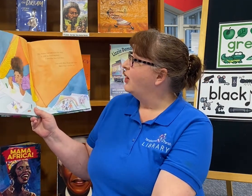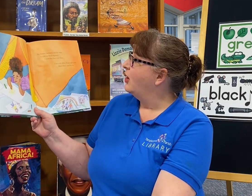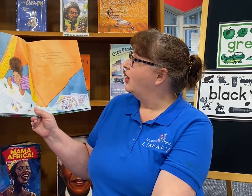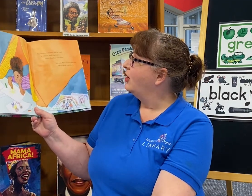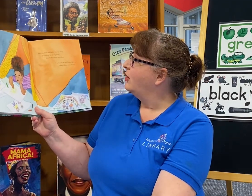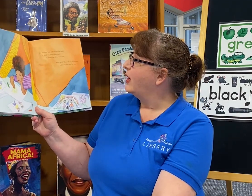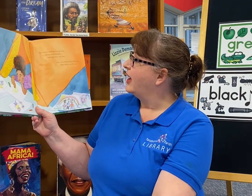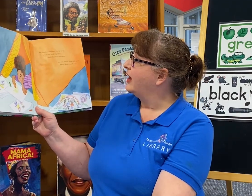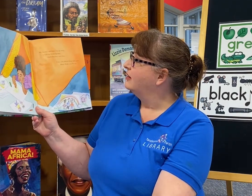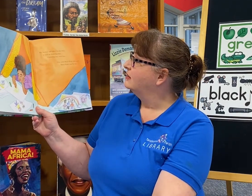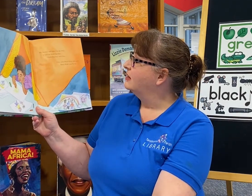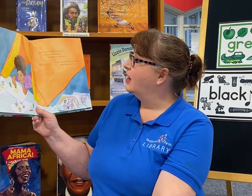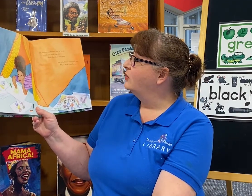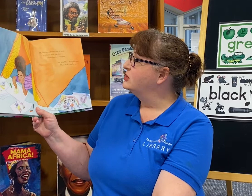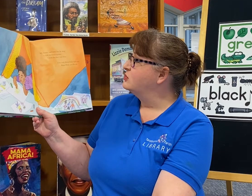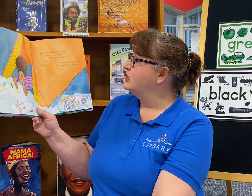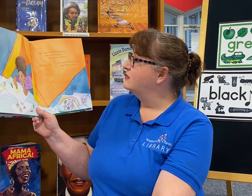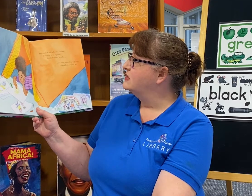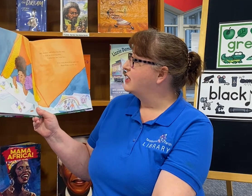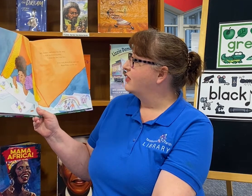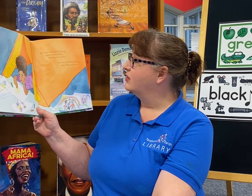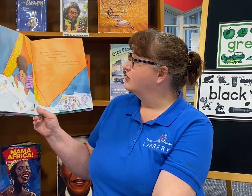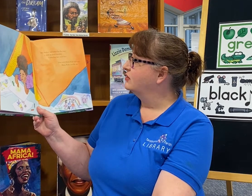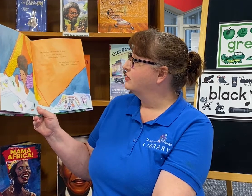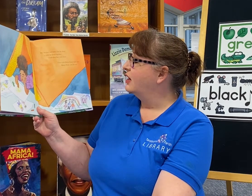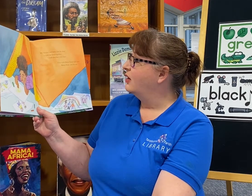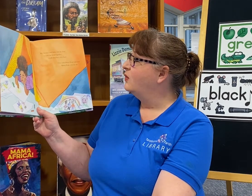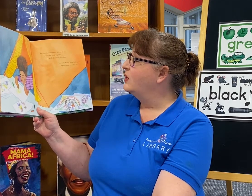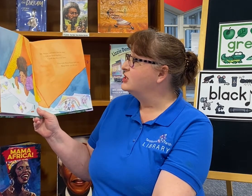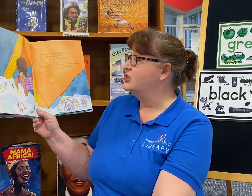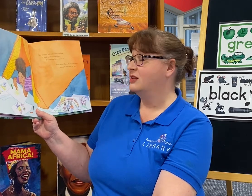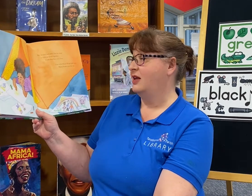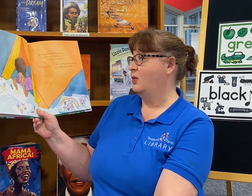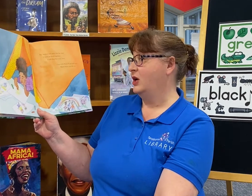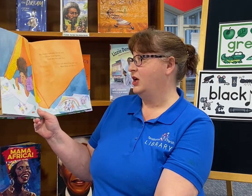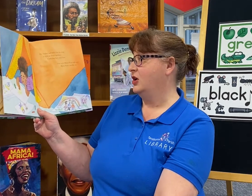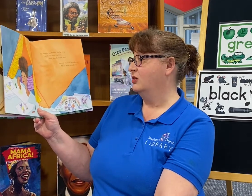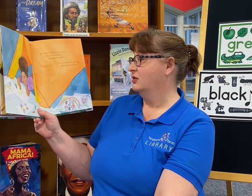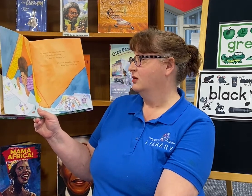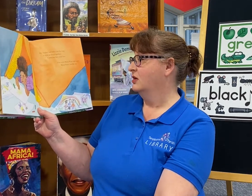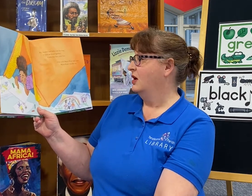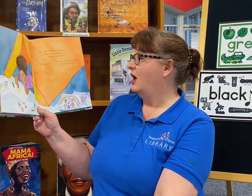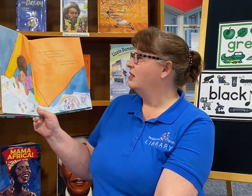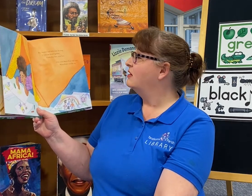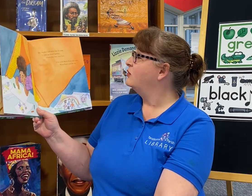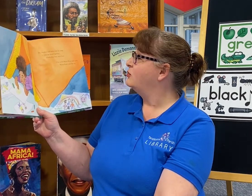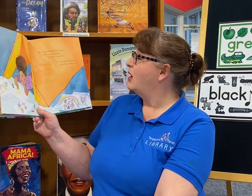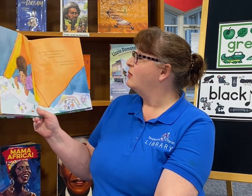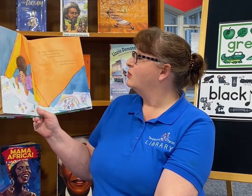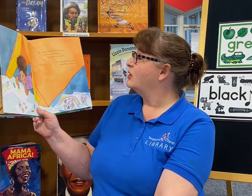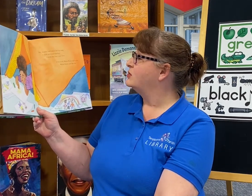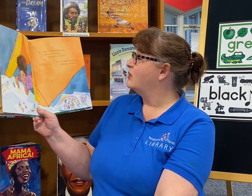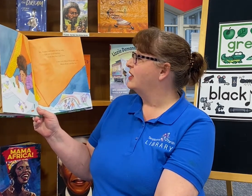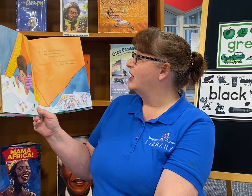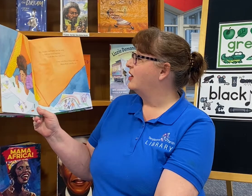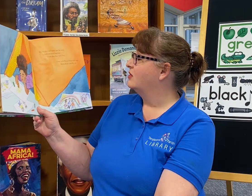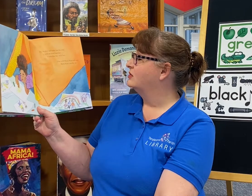far away. I wish we lived together. I wish that they were here. I live with Mama Rose right now,